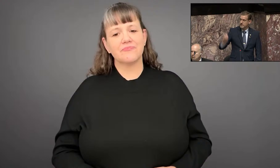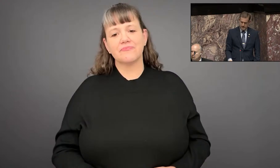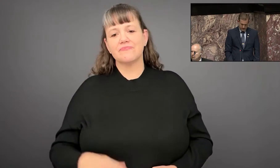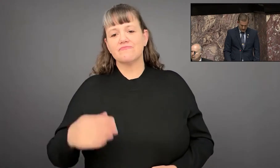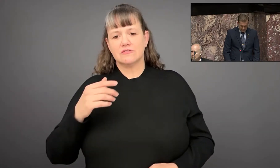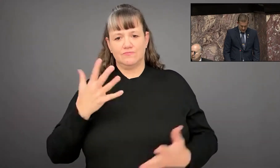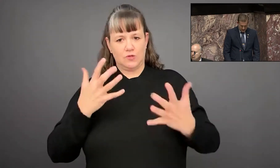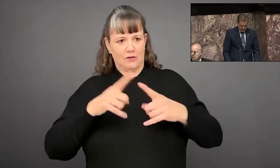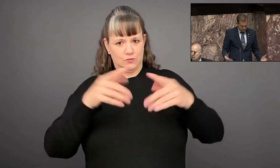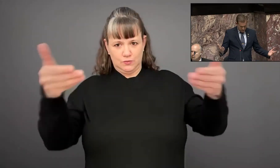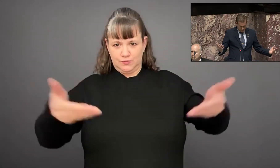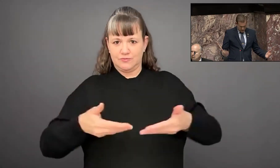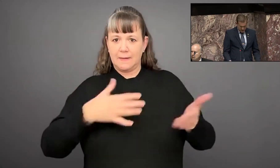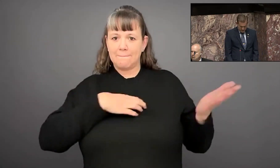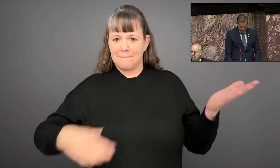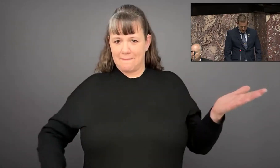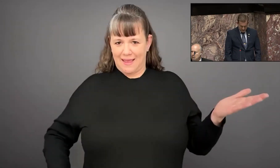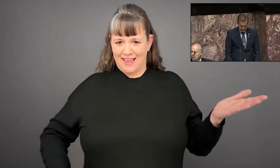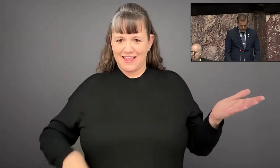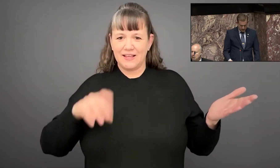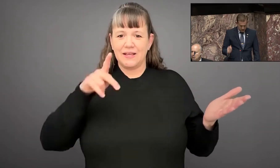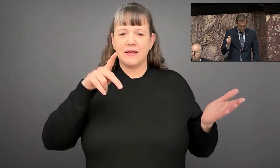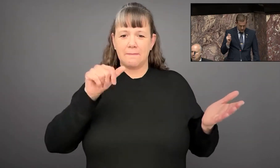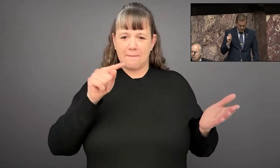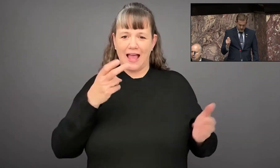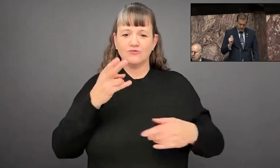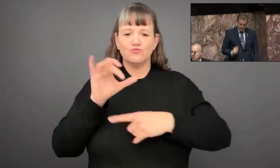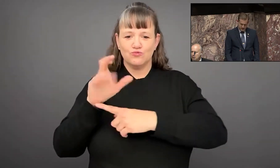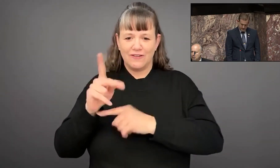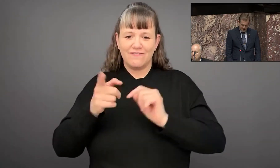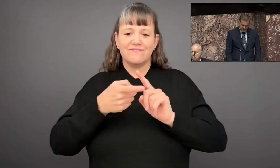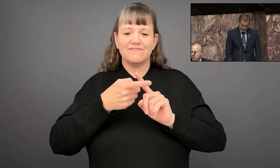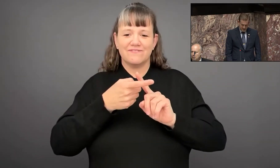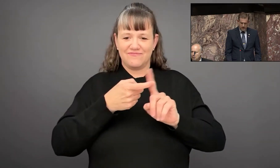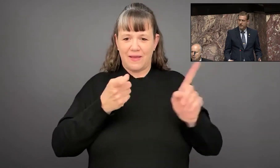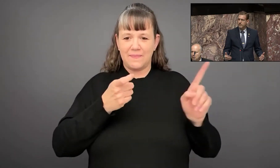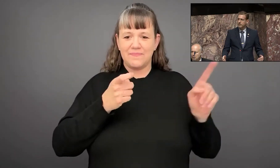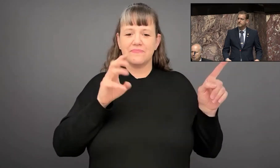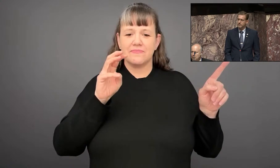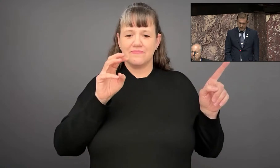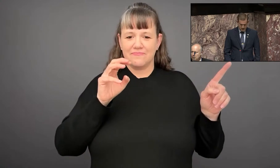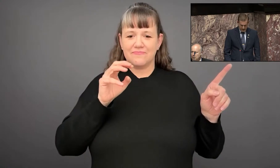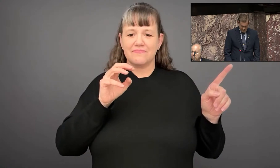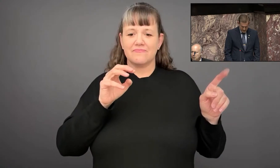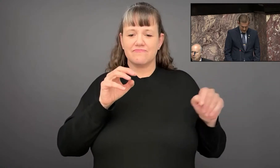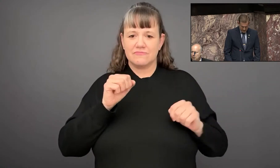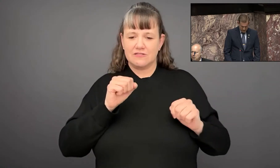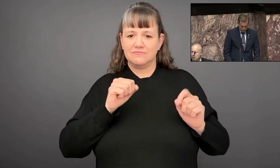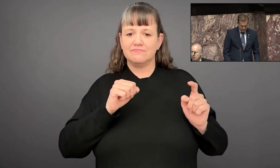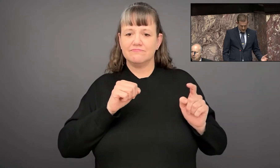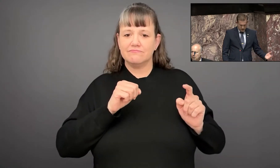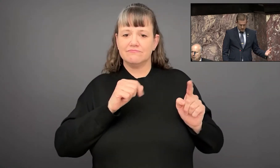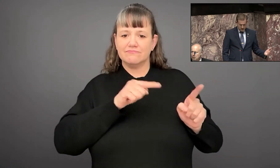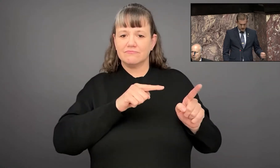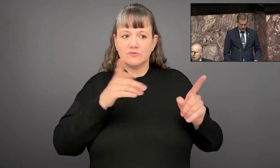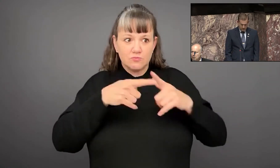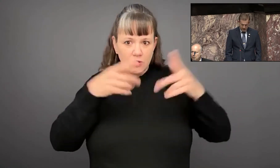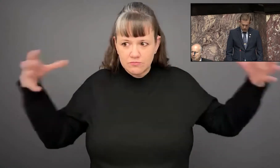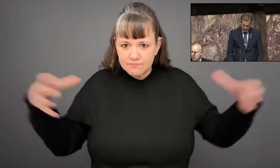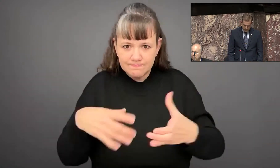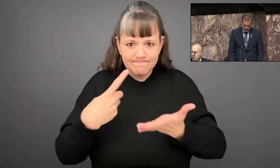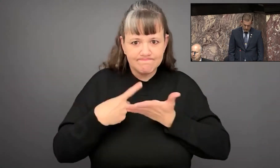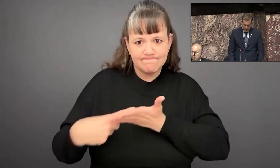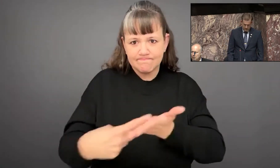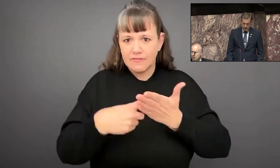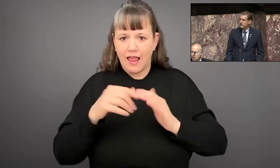Van Minsel. Mayor Van Minsel is here to meet with ministers to discuss things that matter most to Peachland. Will this House please join me